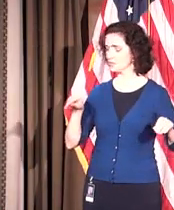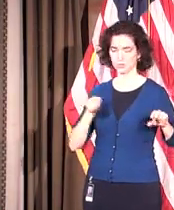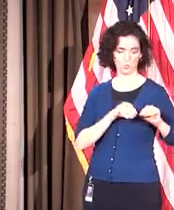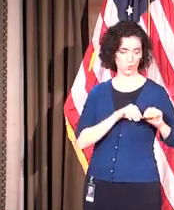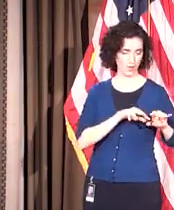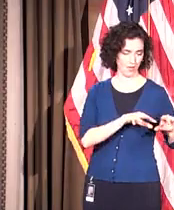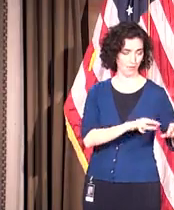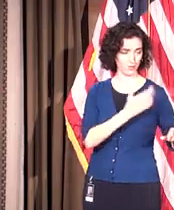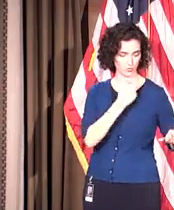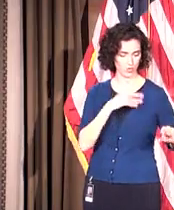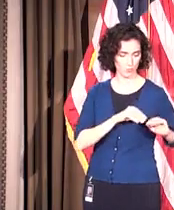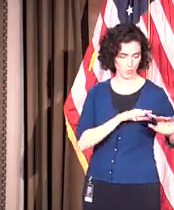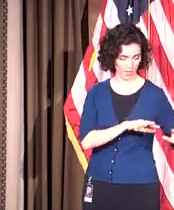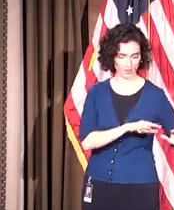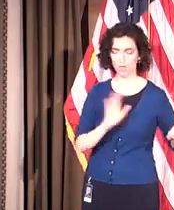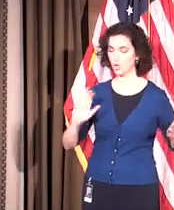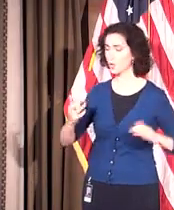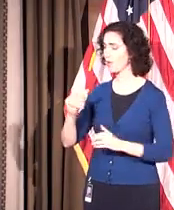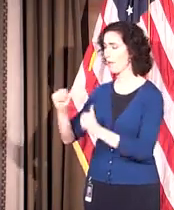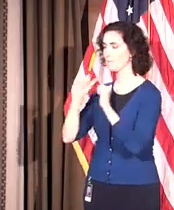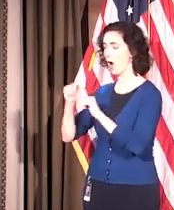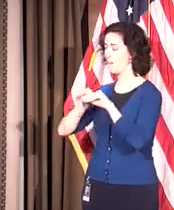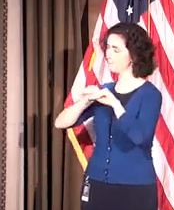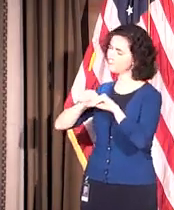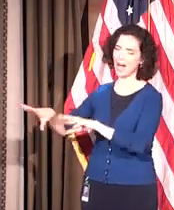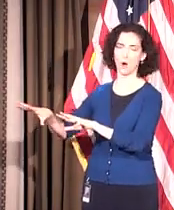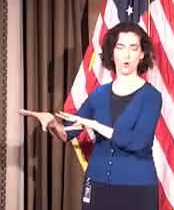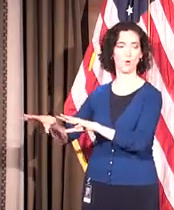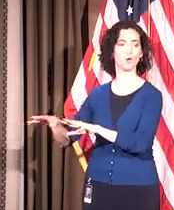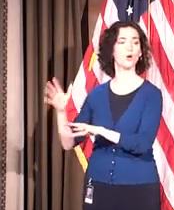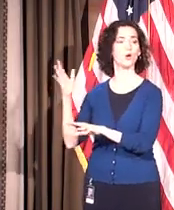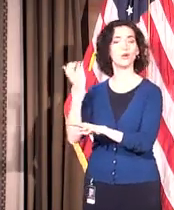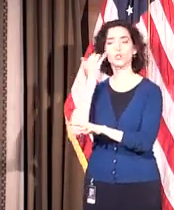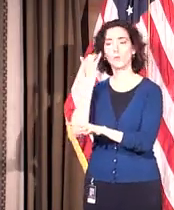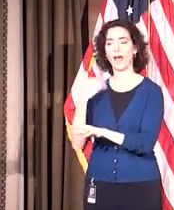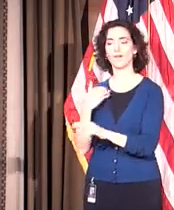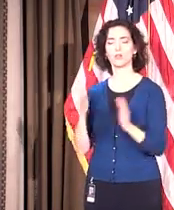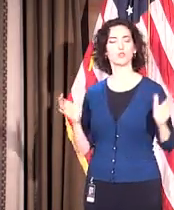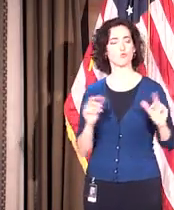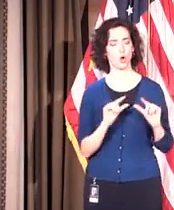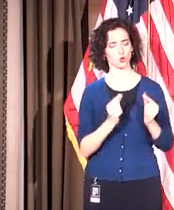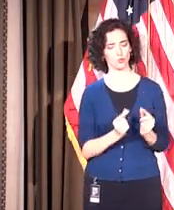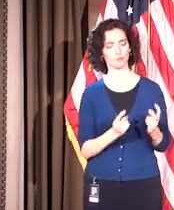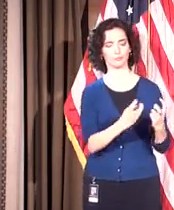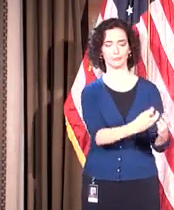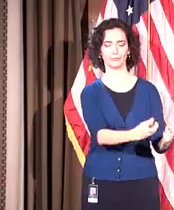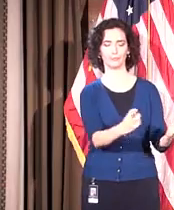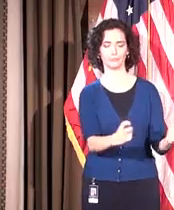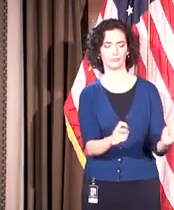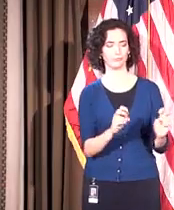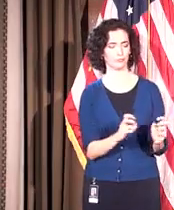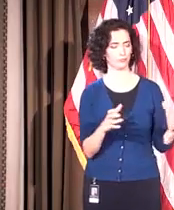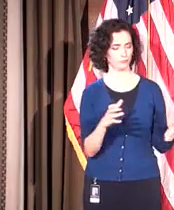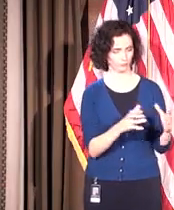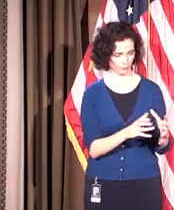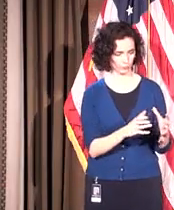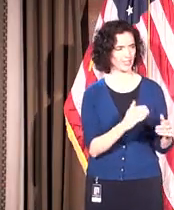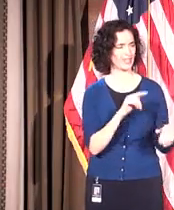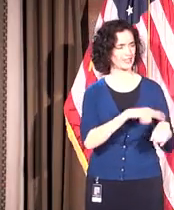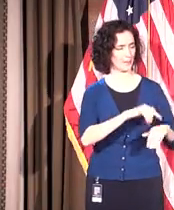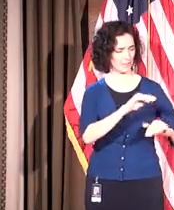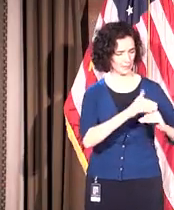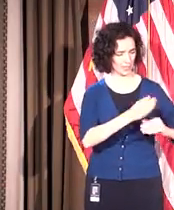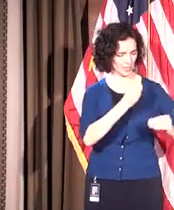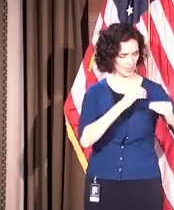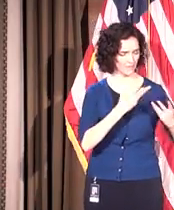people go with a small party. They're there for a certain amount of time when they eat and they leave, and when they're eating,